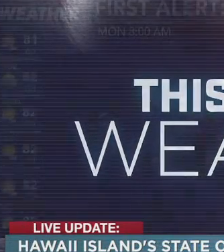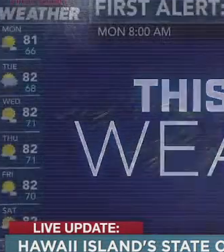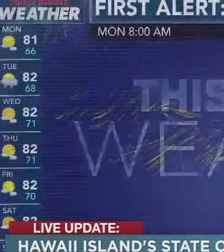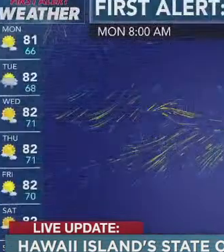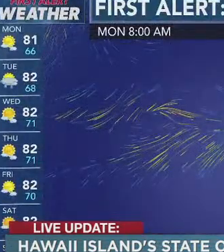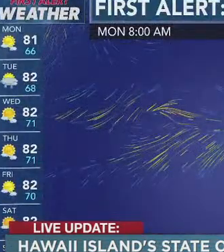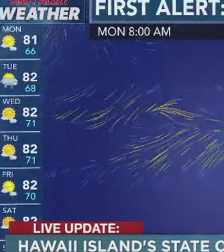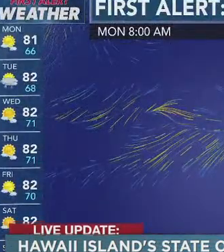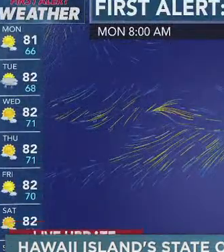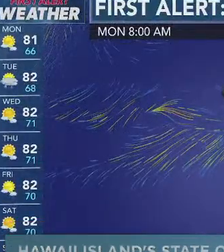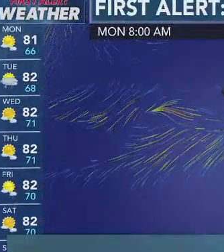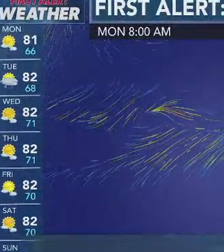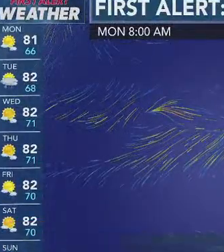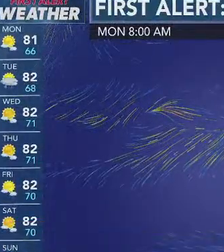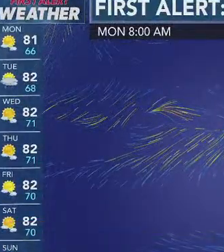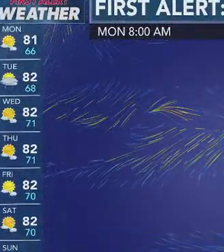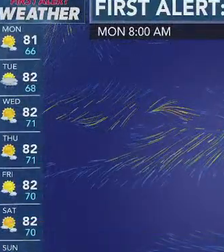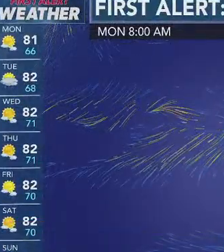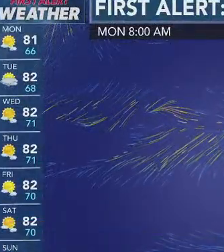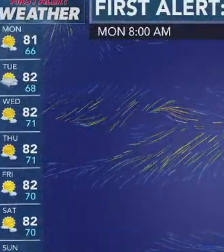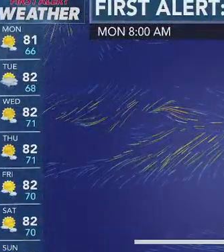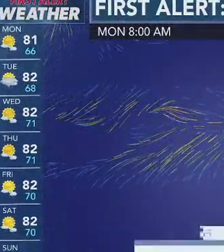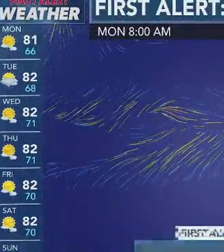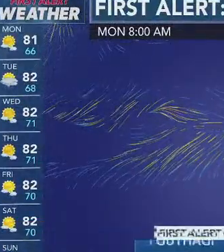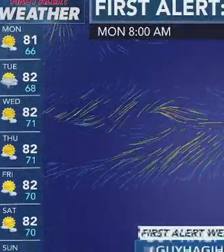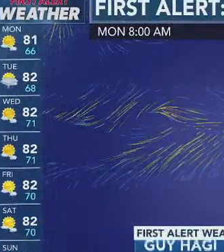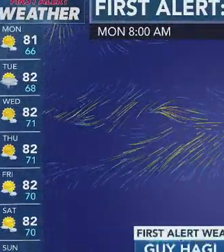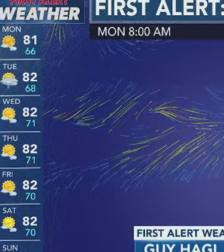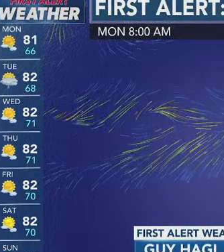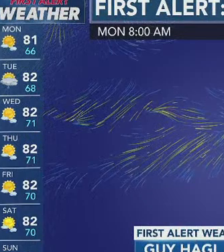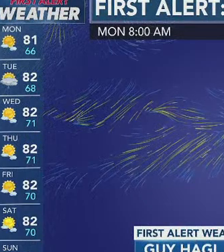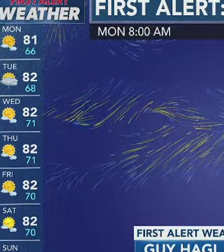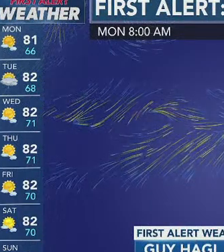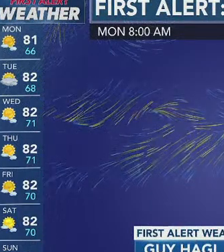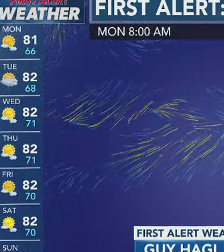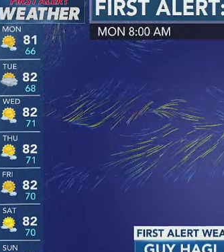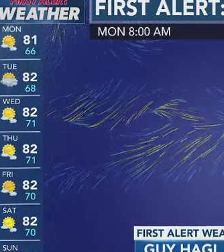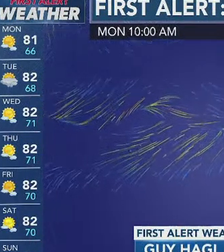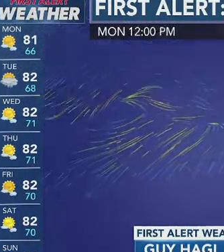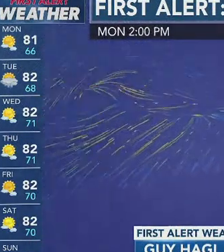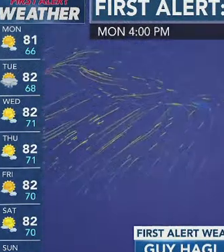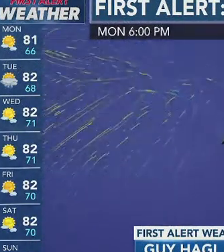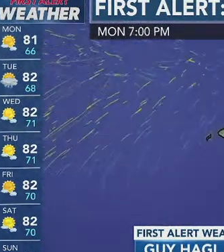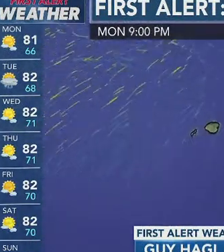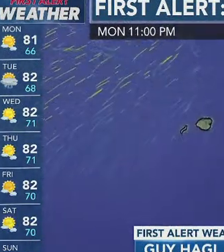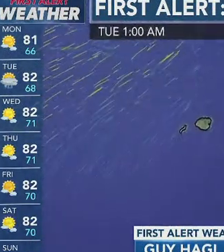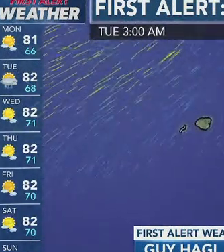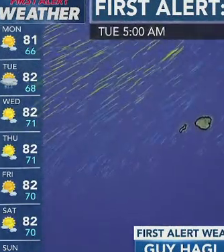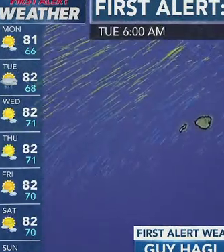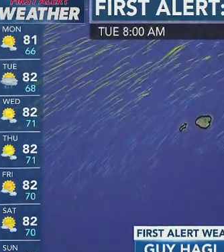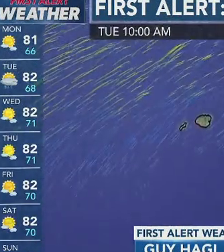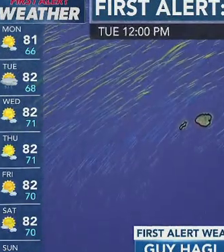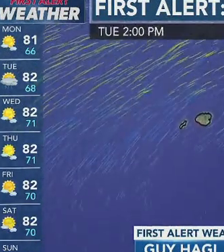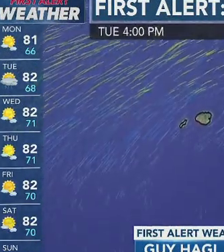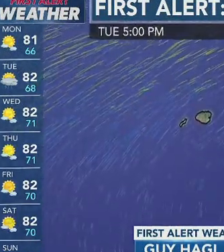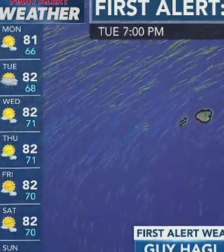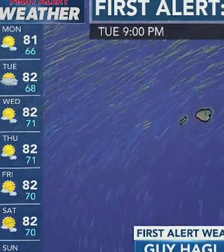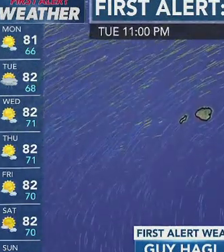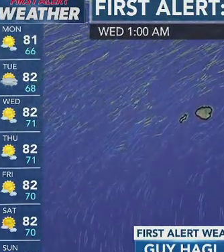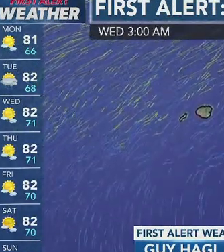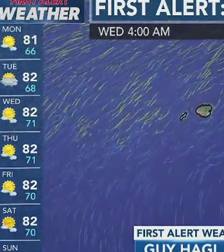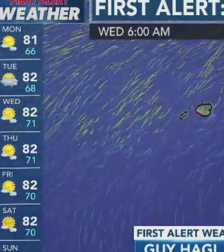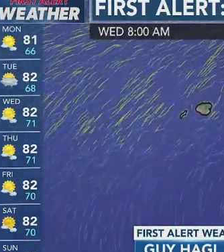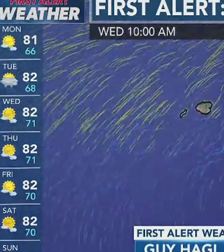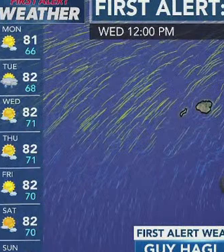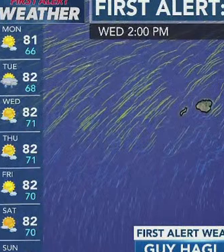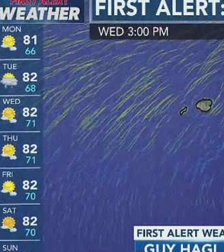We got light winds, right? Because of that passing front up to the north, that atmospheric river. We're not going to see much rain, and we're not going to see much in the way of strong winds